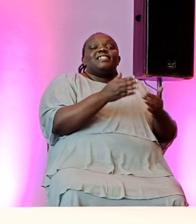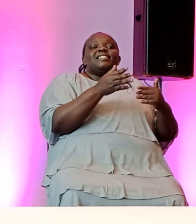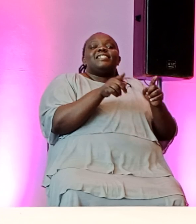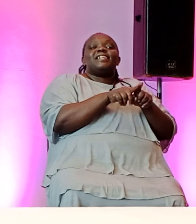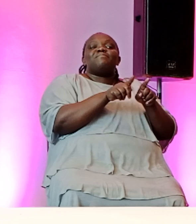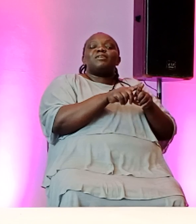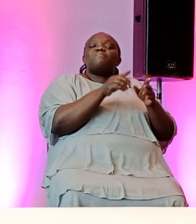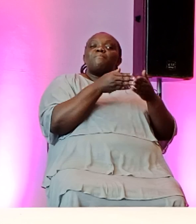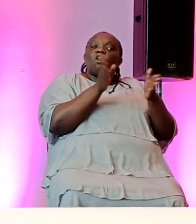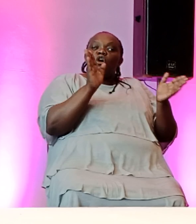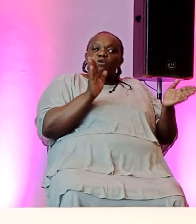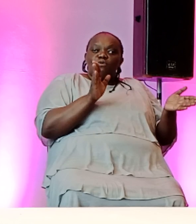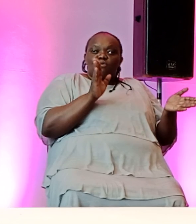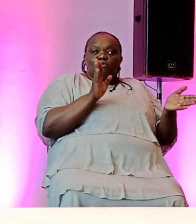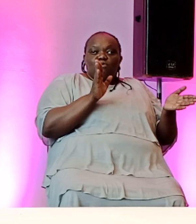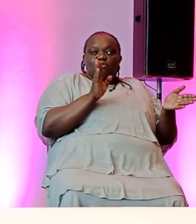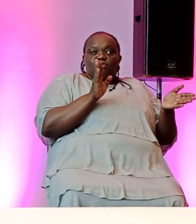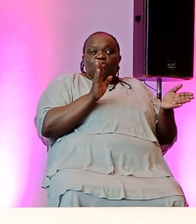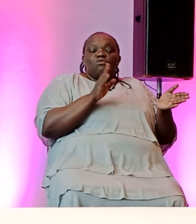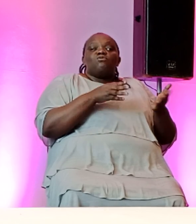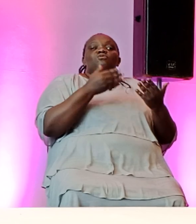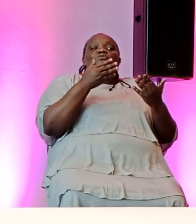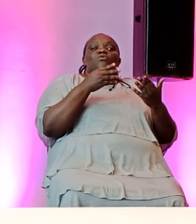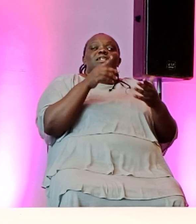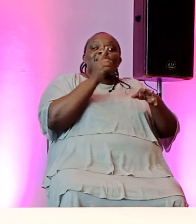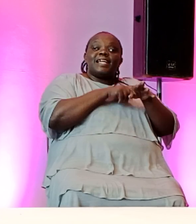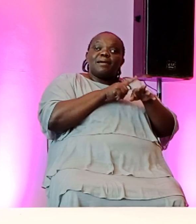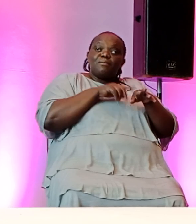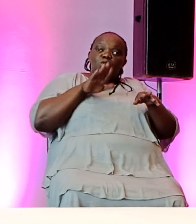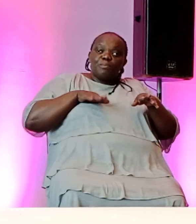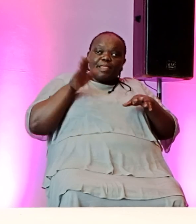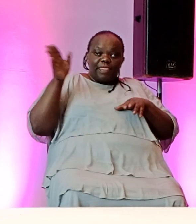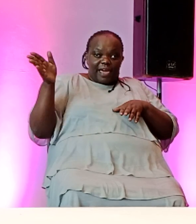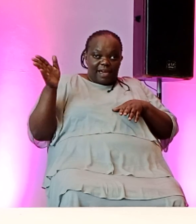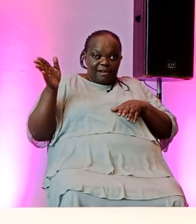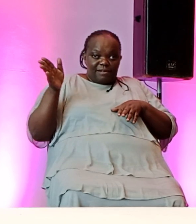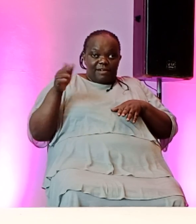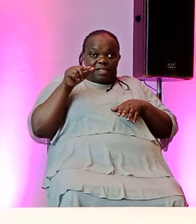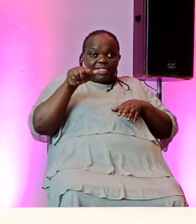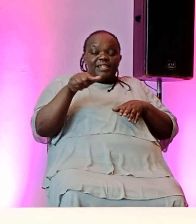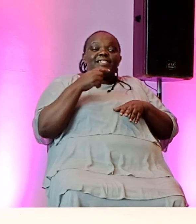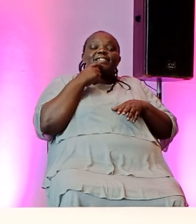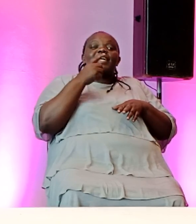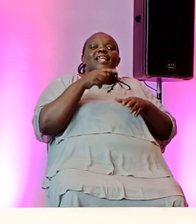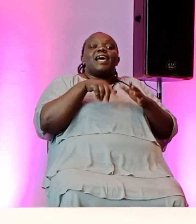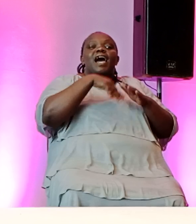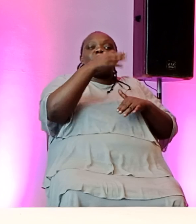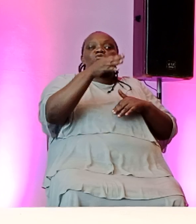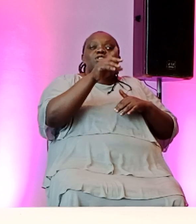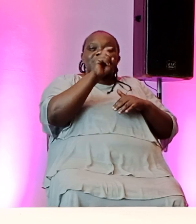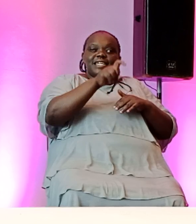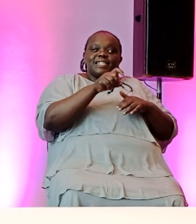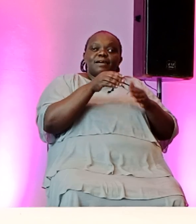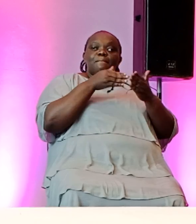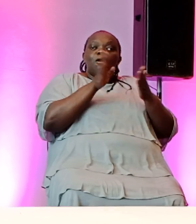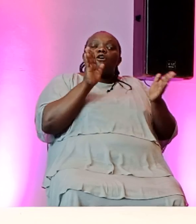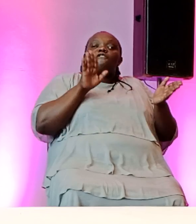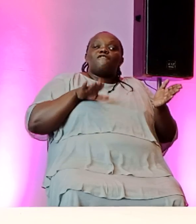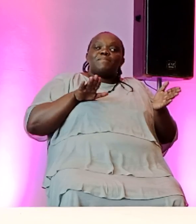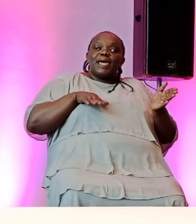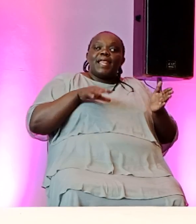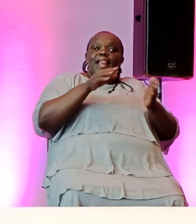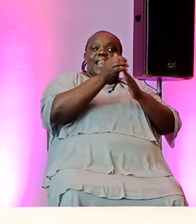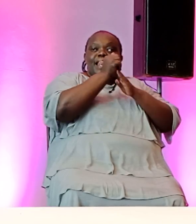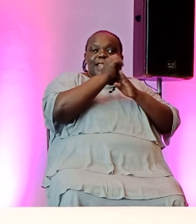significant more when they're women. This spells out that the need for more female